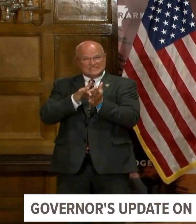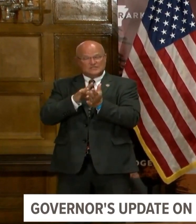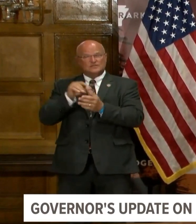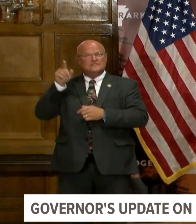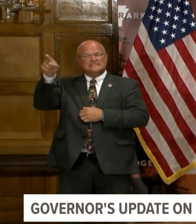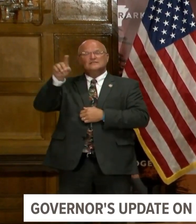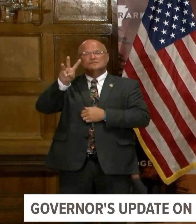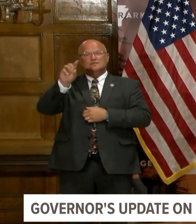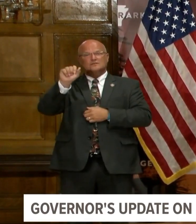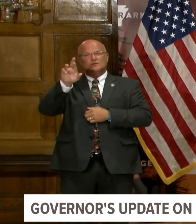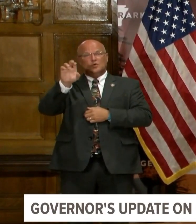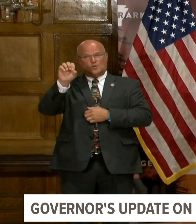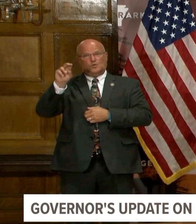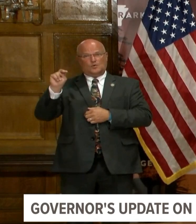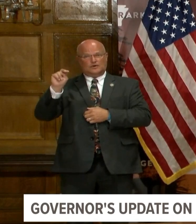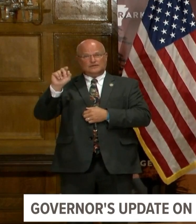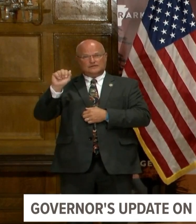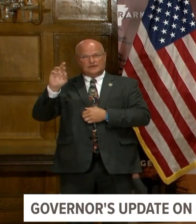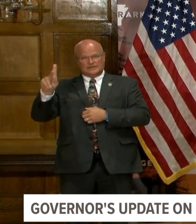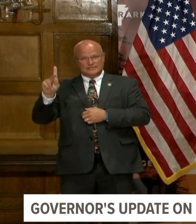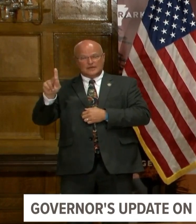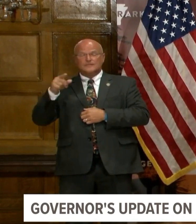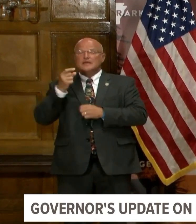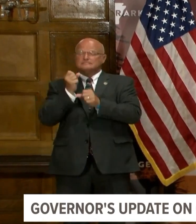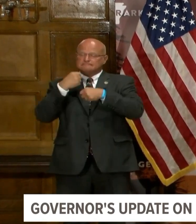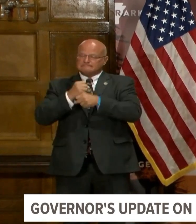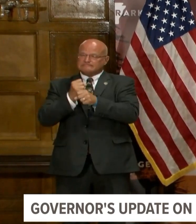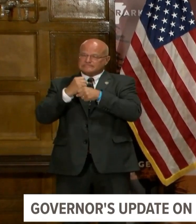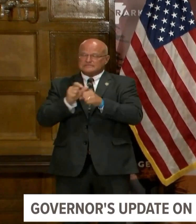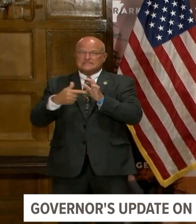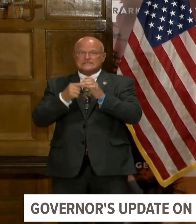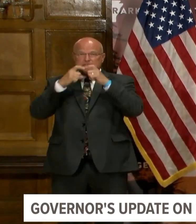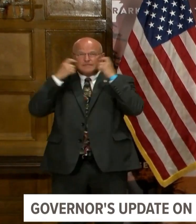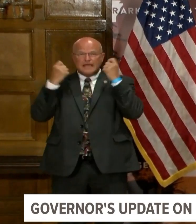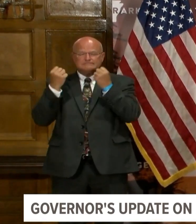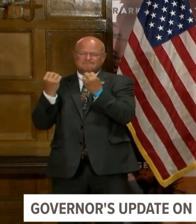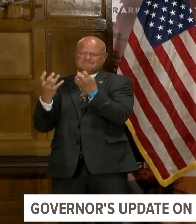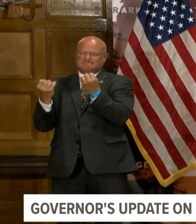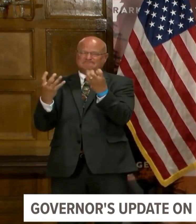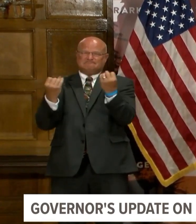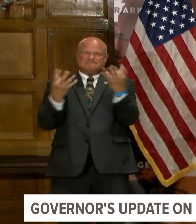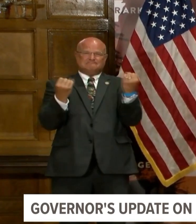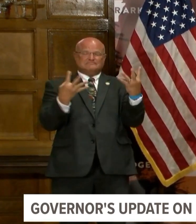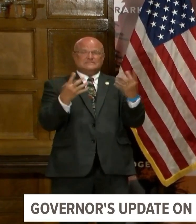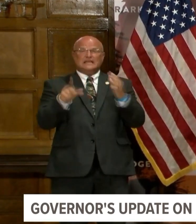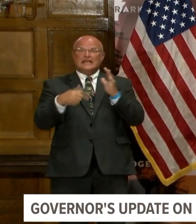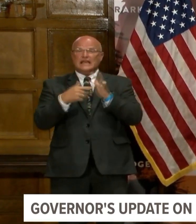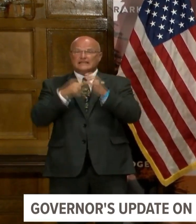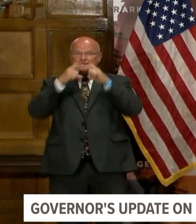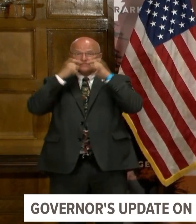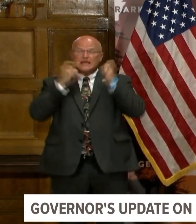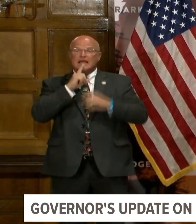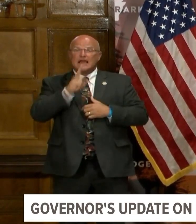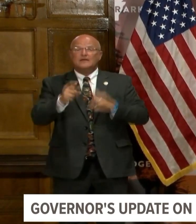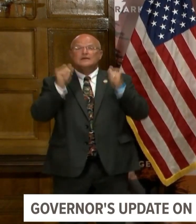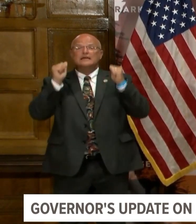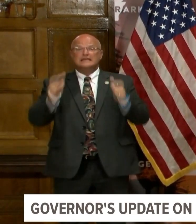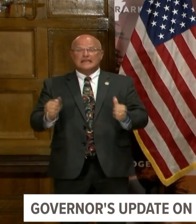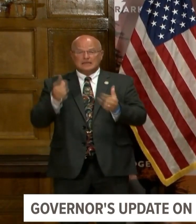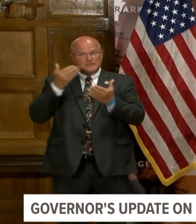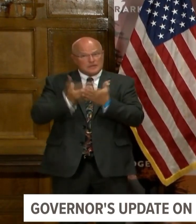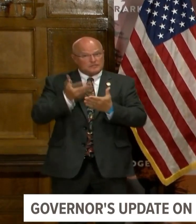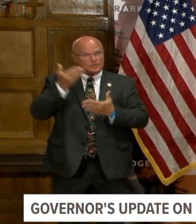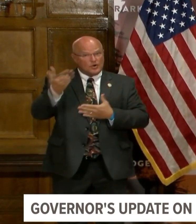Warren. And they have made this mask among many others, and these masks actually can be